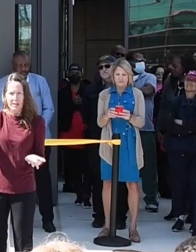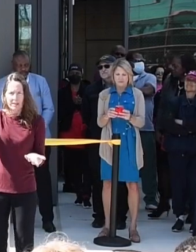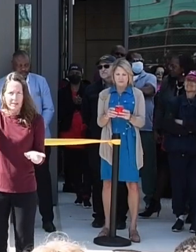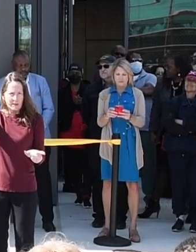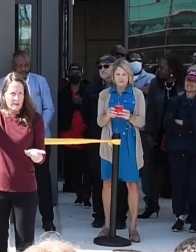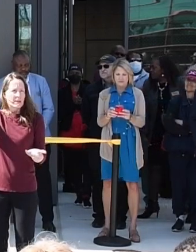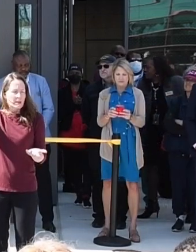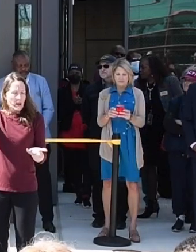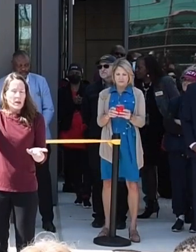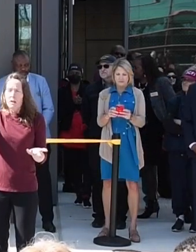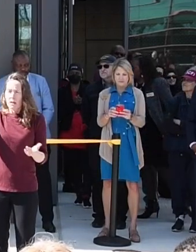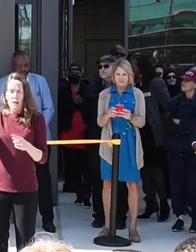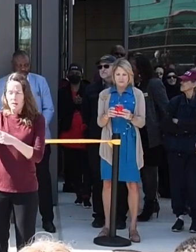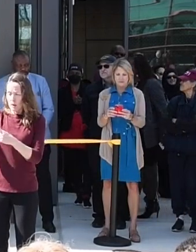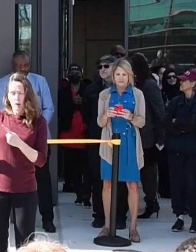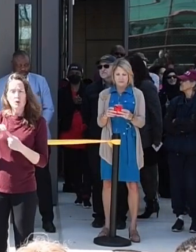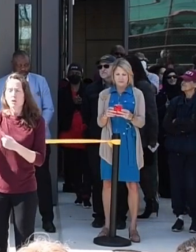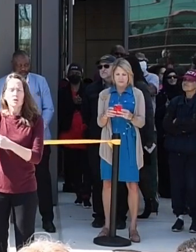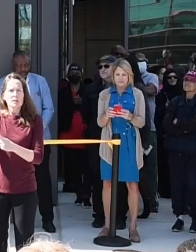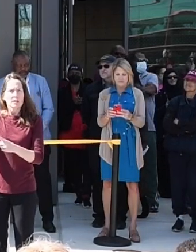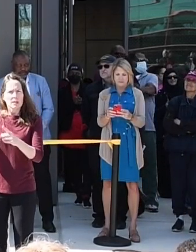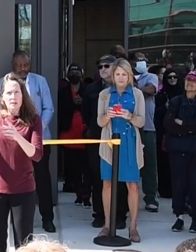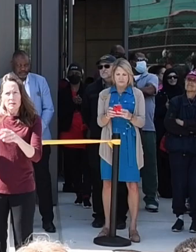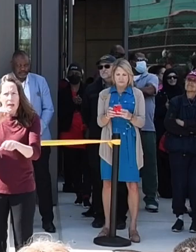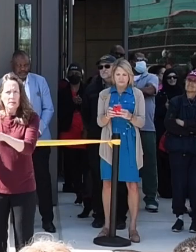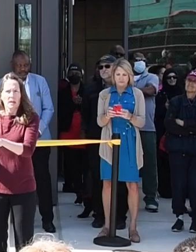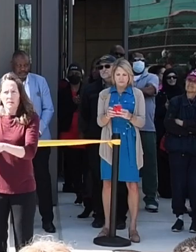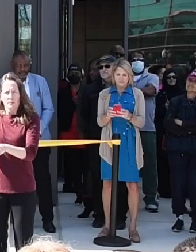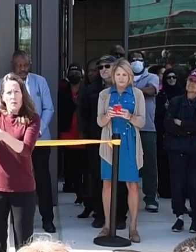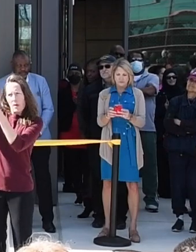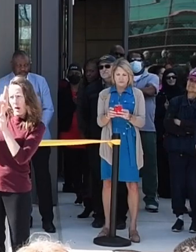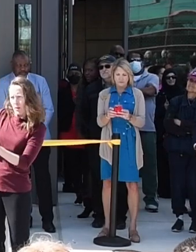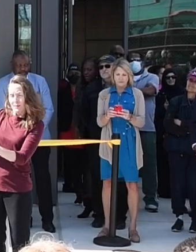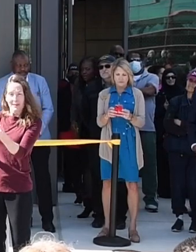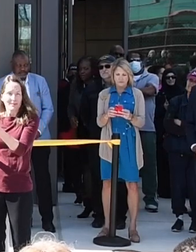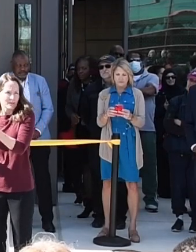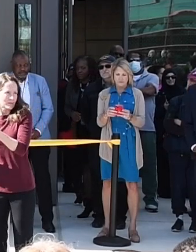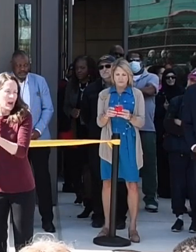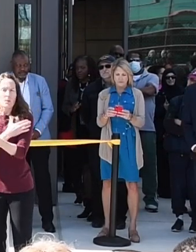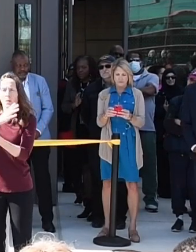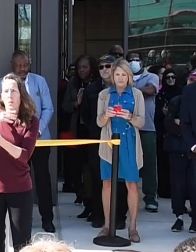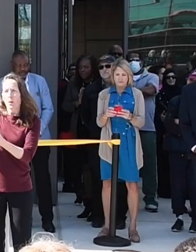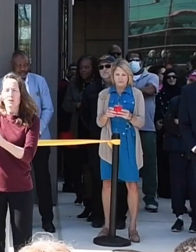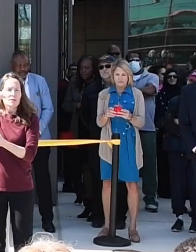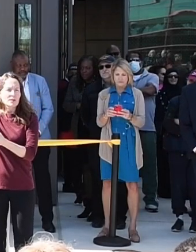journey dedicated to honoring and supporting our older adult community.